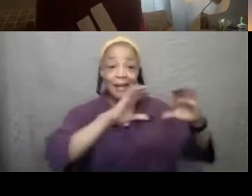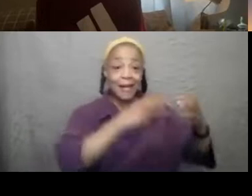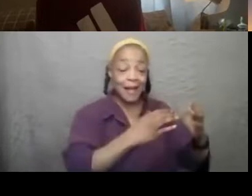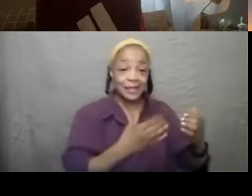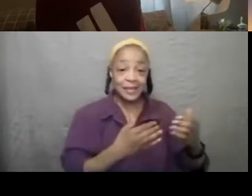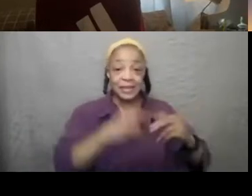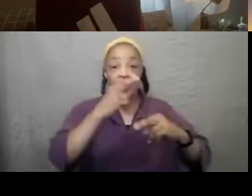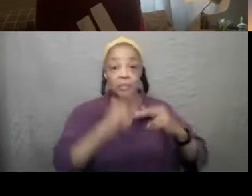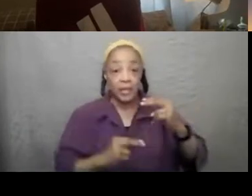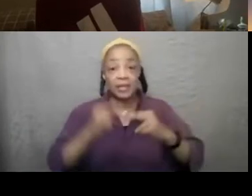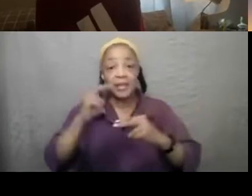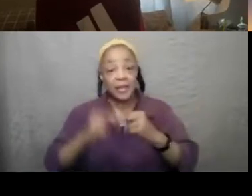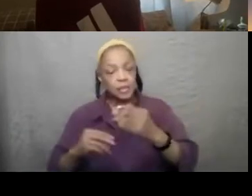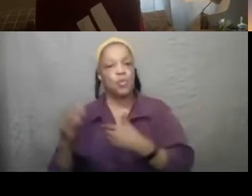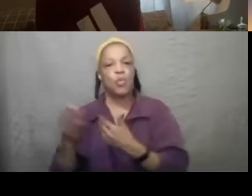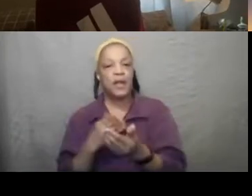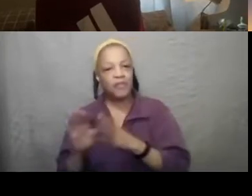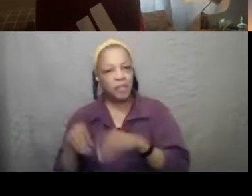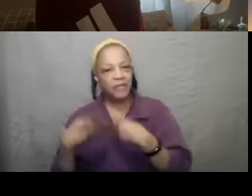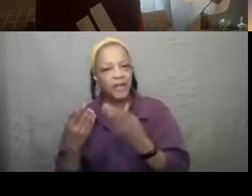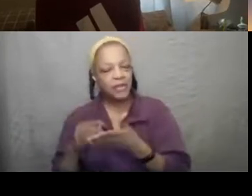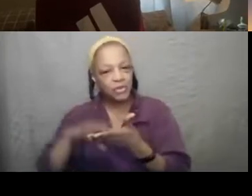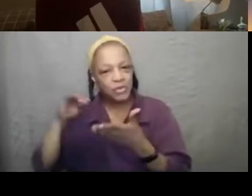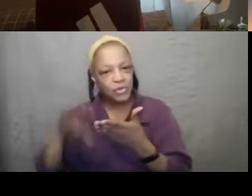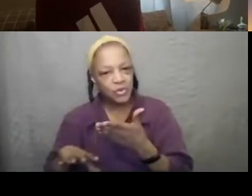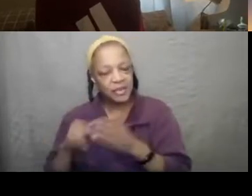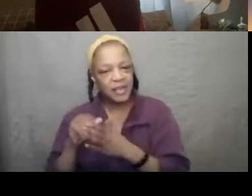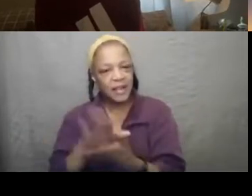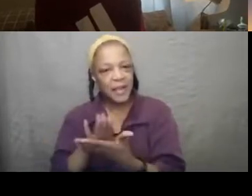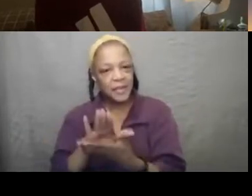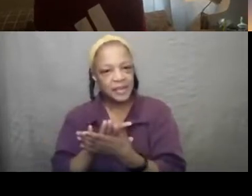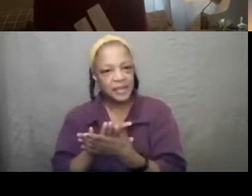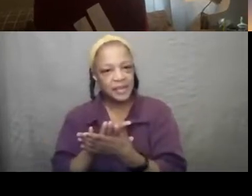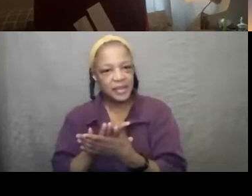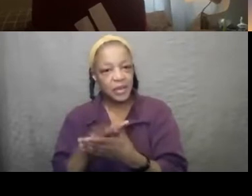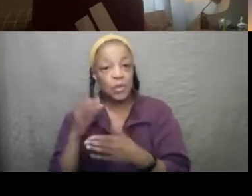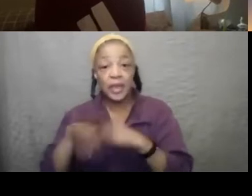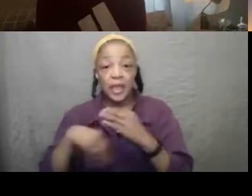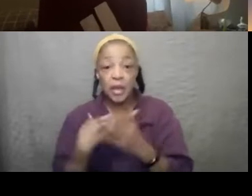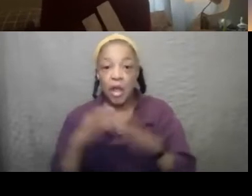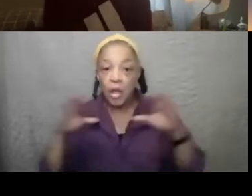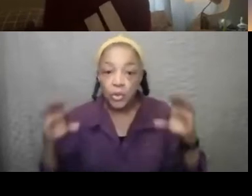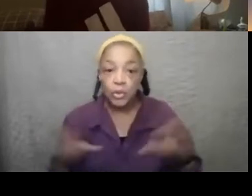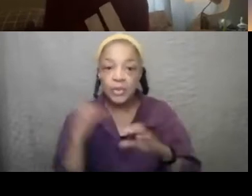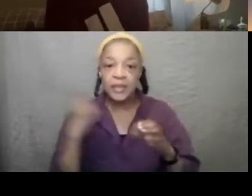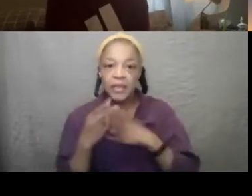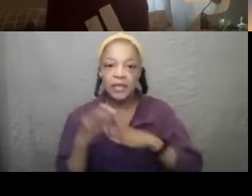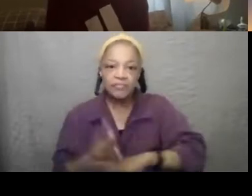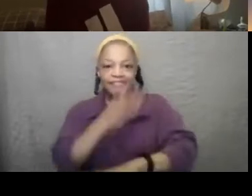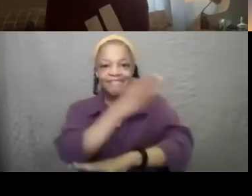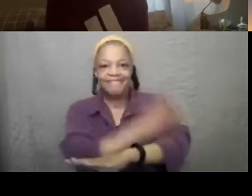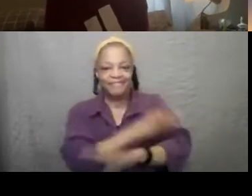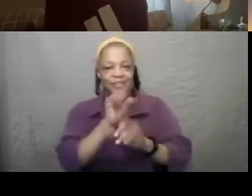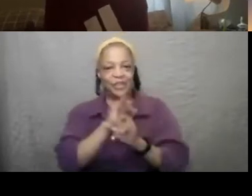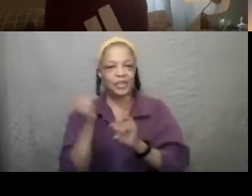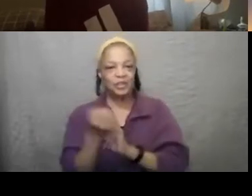their whatever they're providing to the university campus. We can all do something to make things better. There